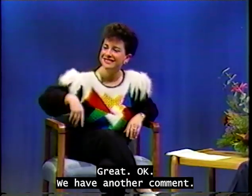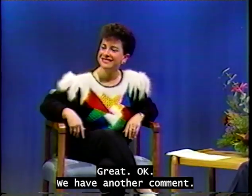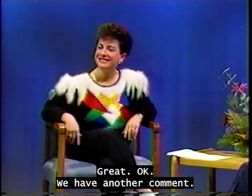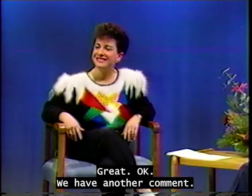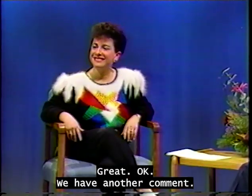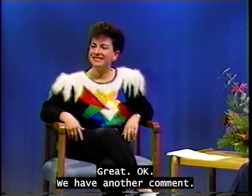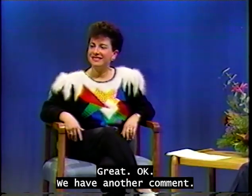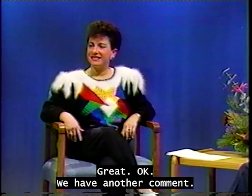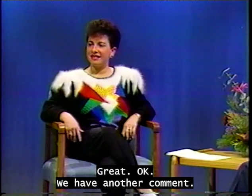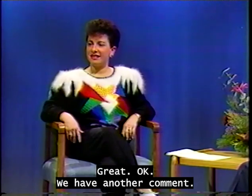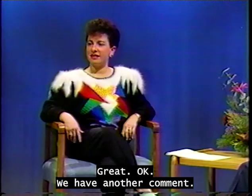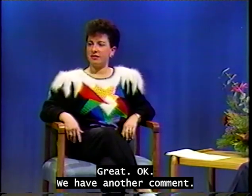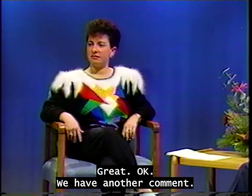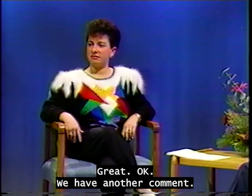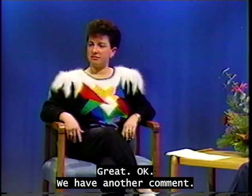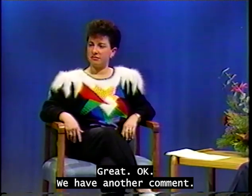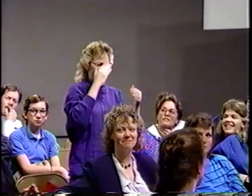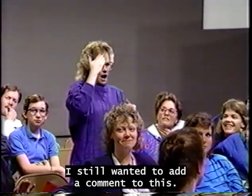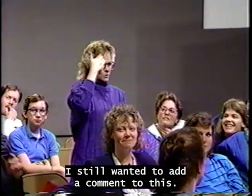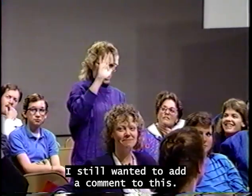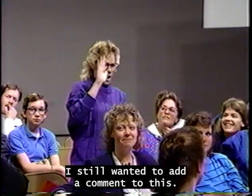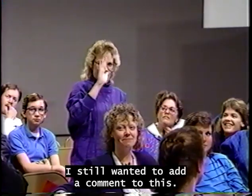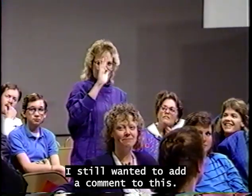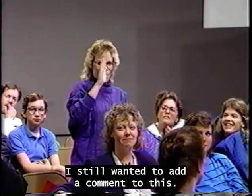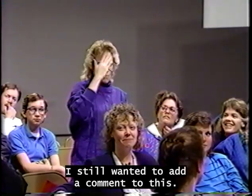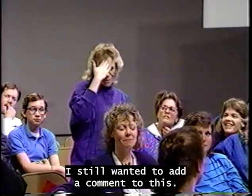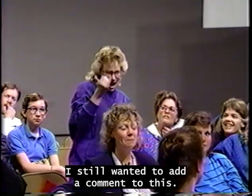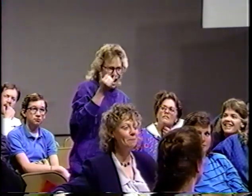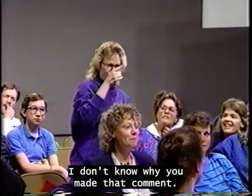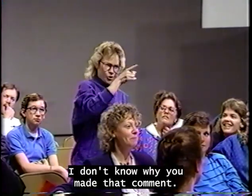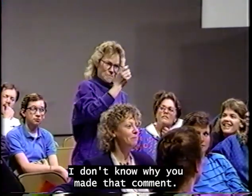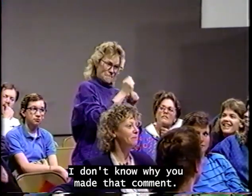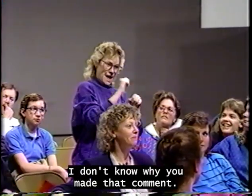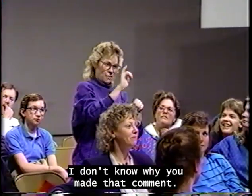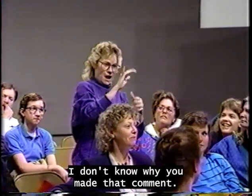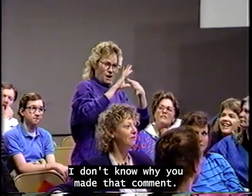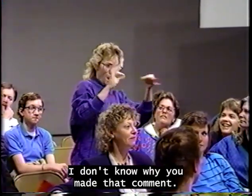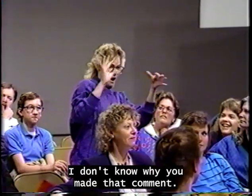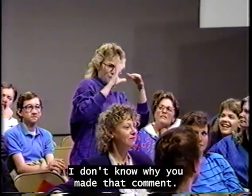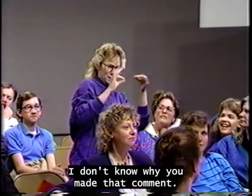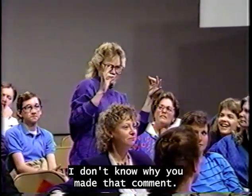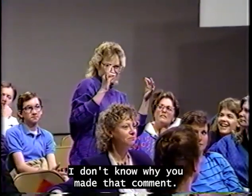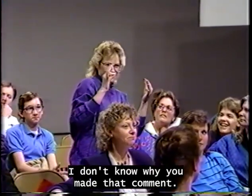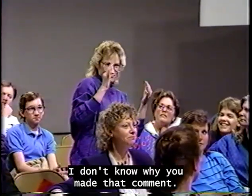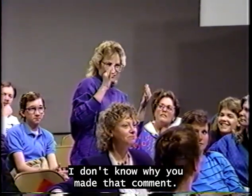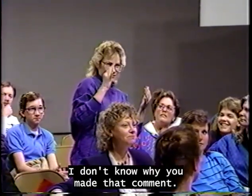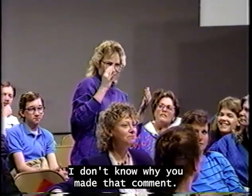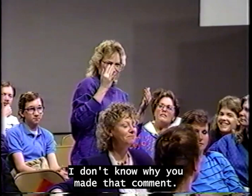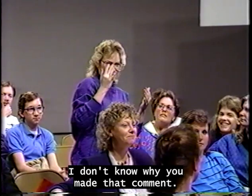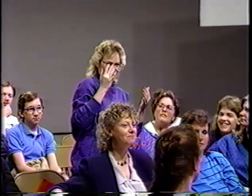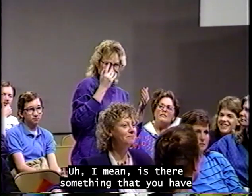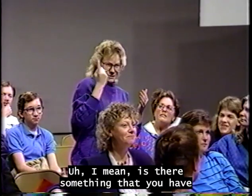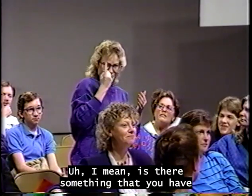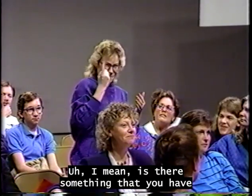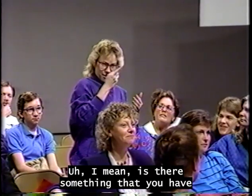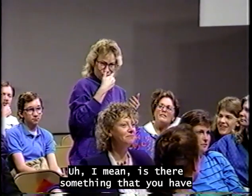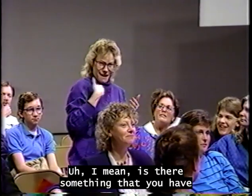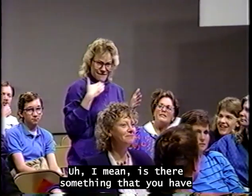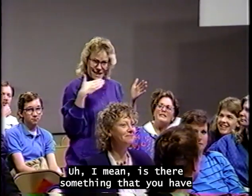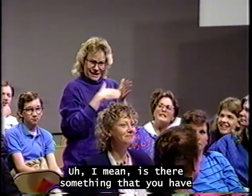Okay, we have another comment. I still want to add a comment to this. I don't know why you made that comment. I mean,